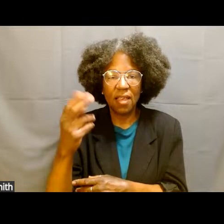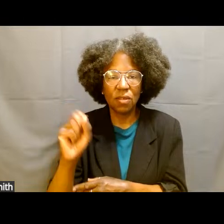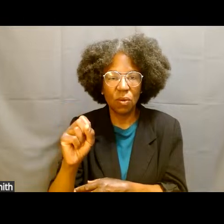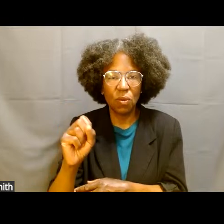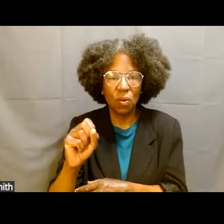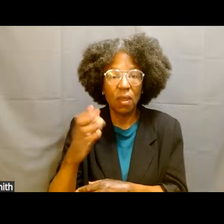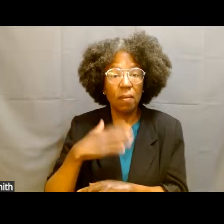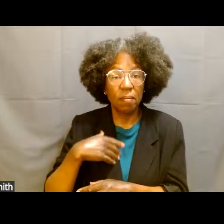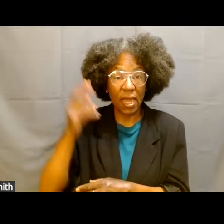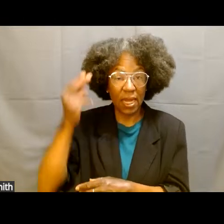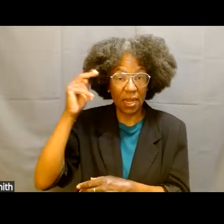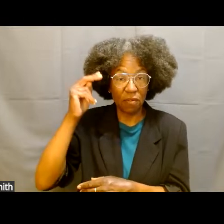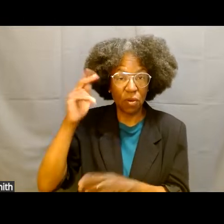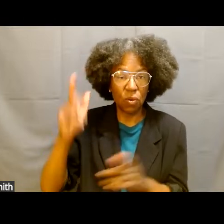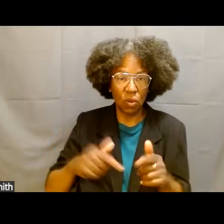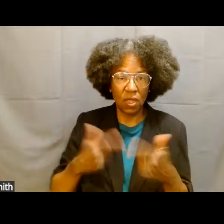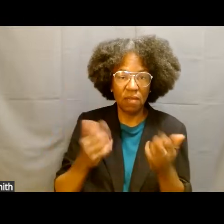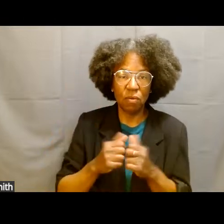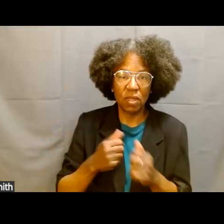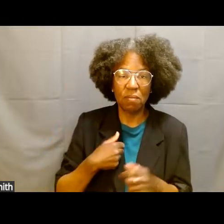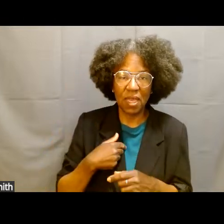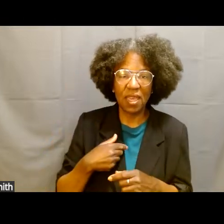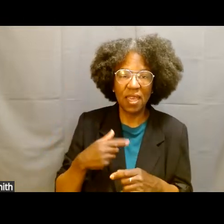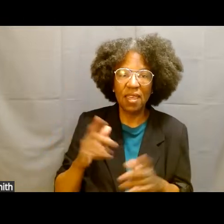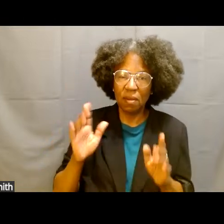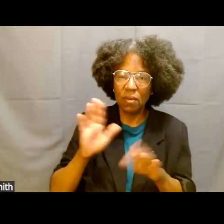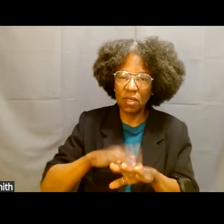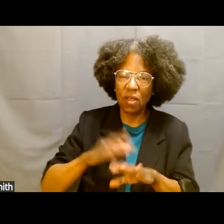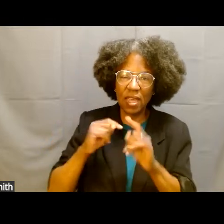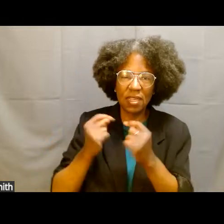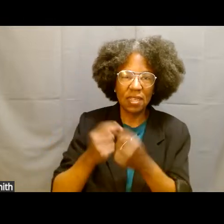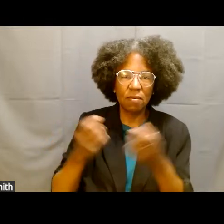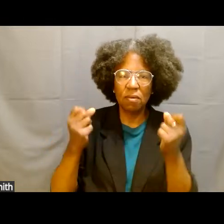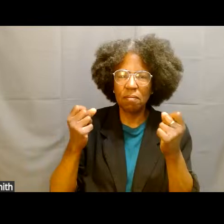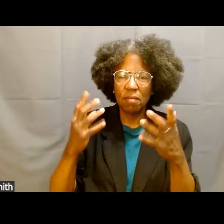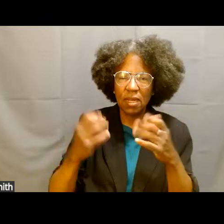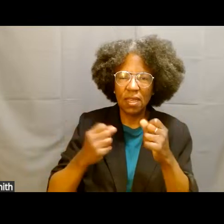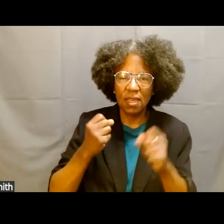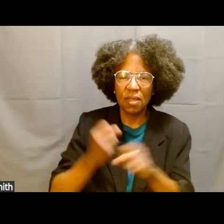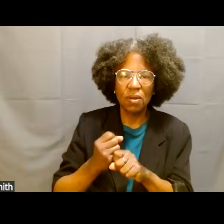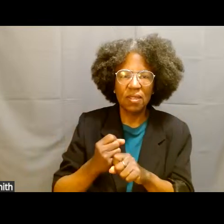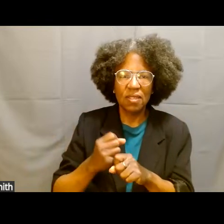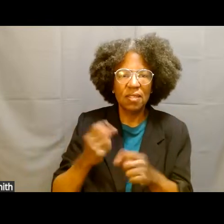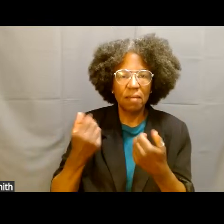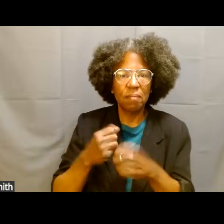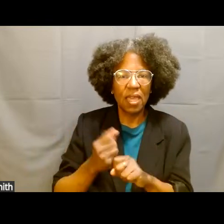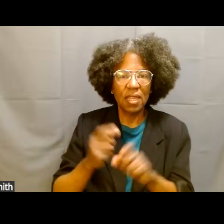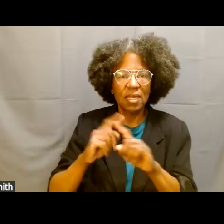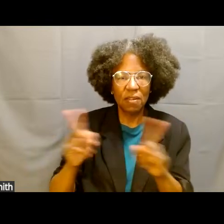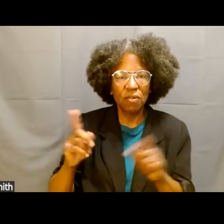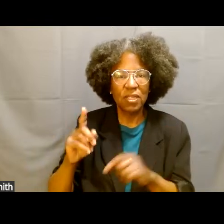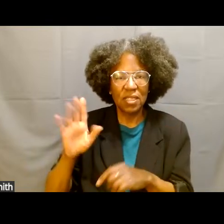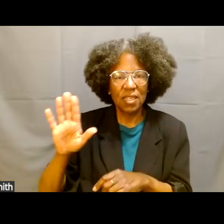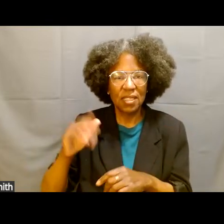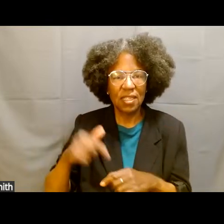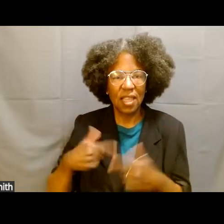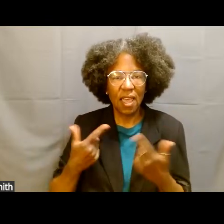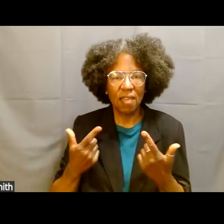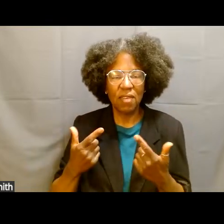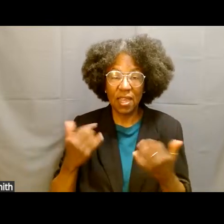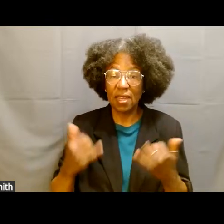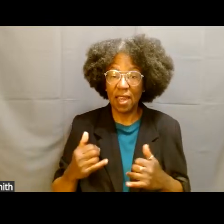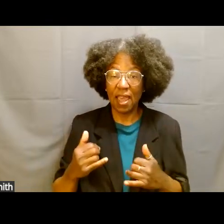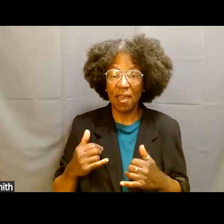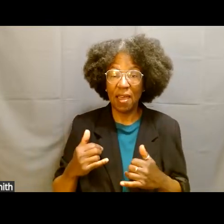was on that team for years, and it really made a difference in his life. And now, lo and behold, he's a lawyer, which is just what the